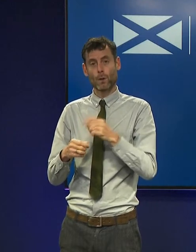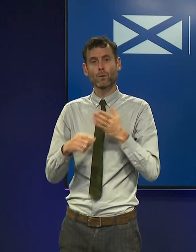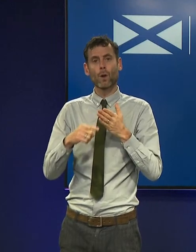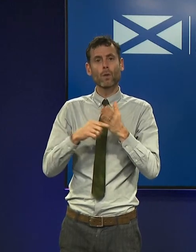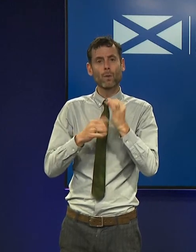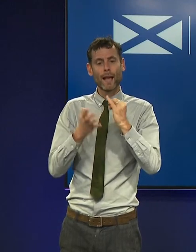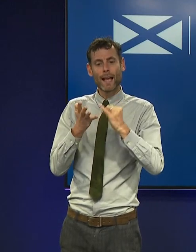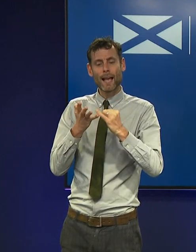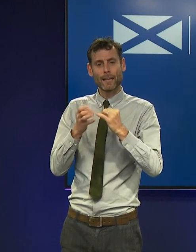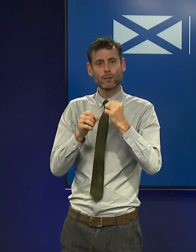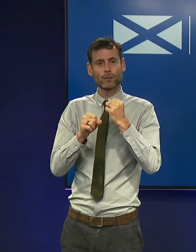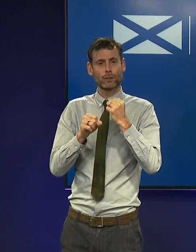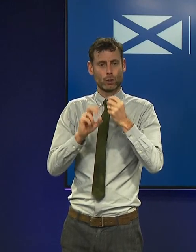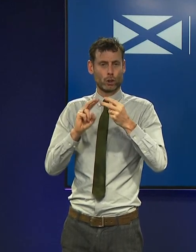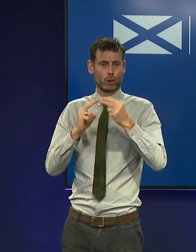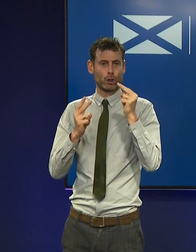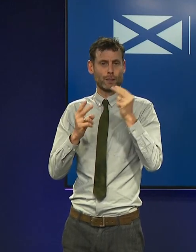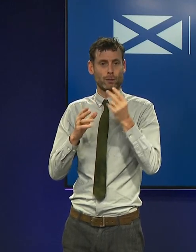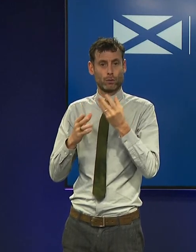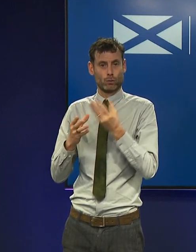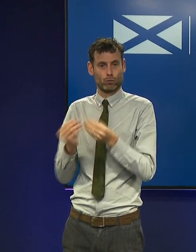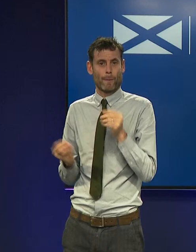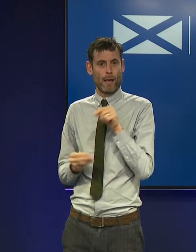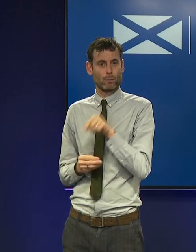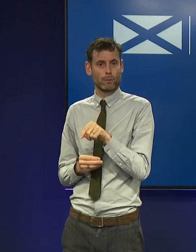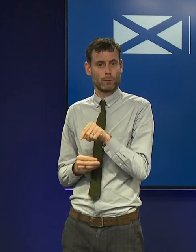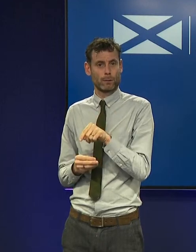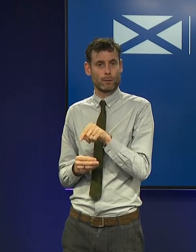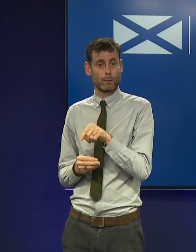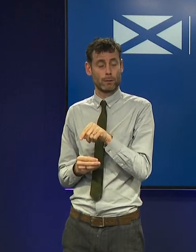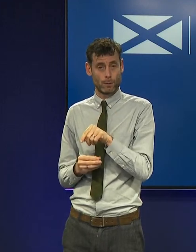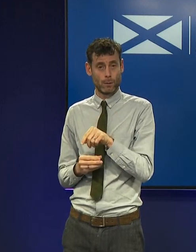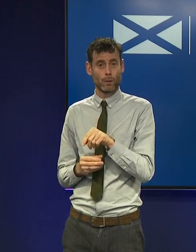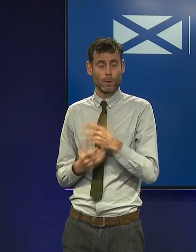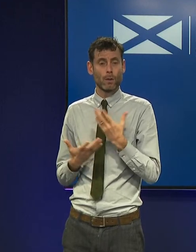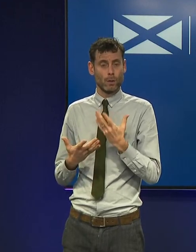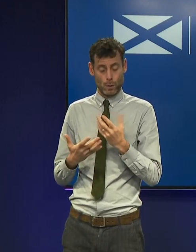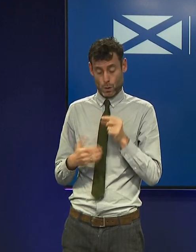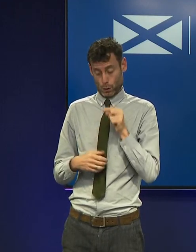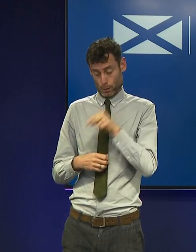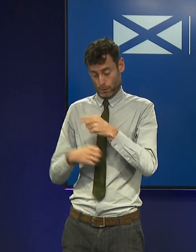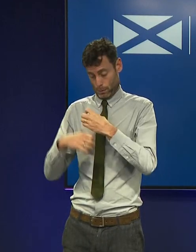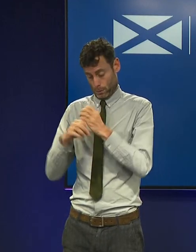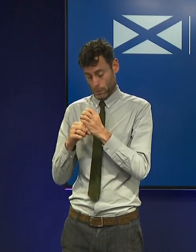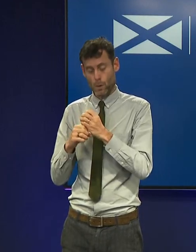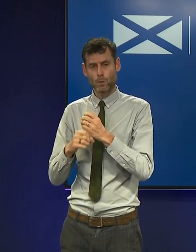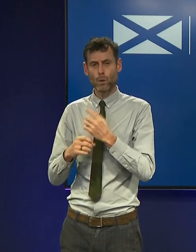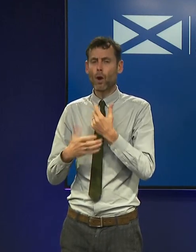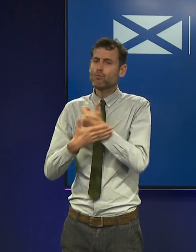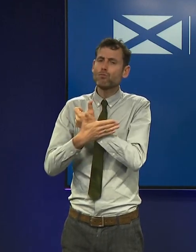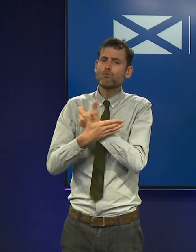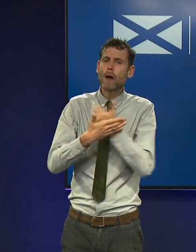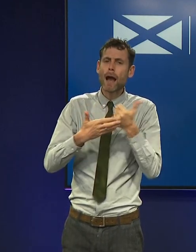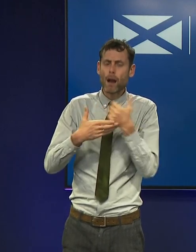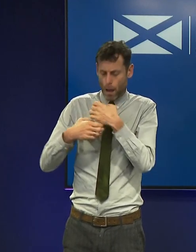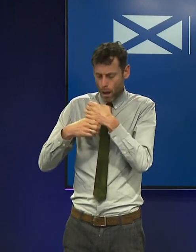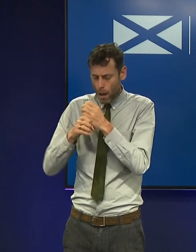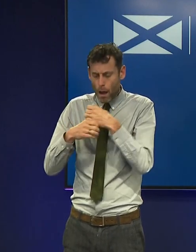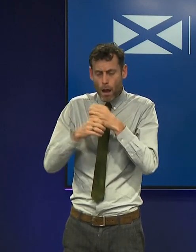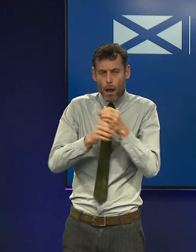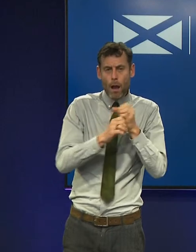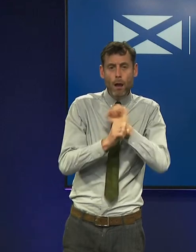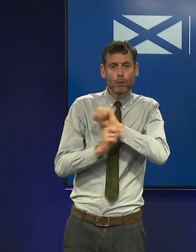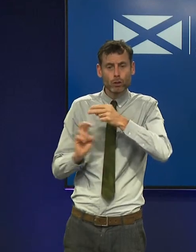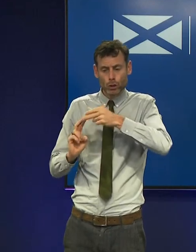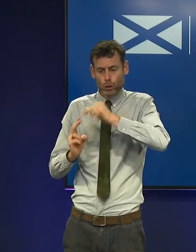gene dropout. So cases, we don't have to wait for genomic sequencing, although genomic sequencing will be done. We have an indication from